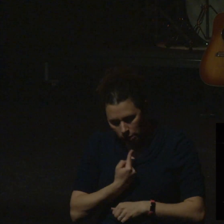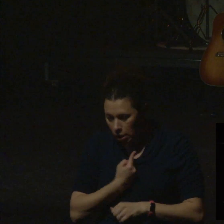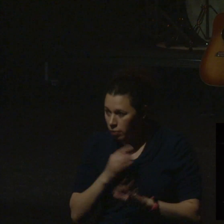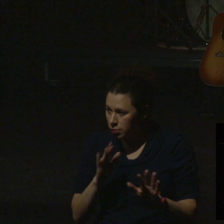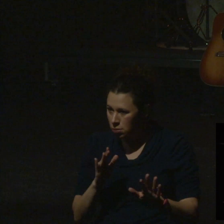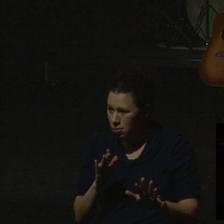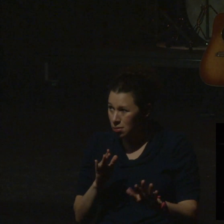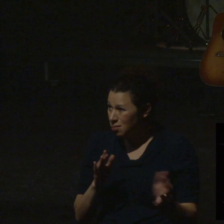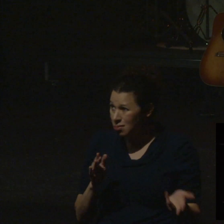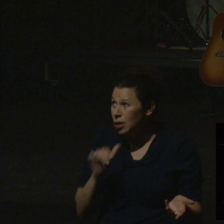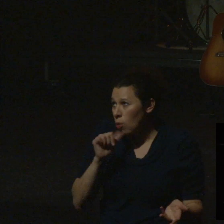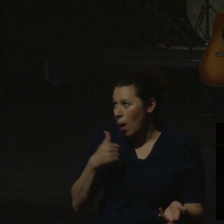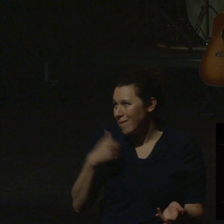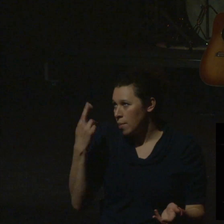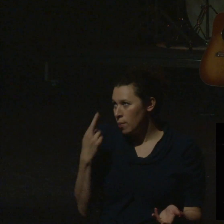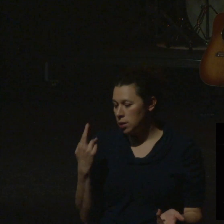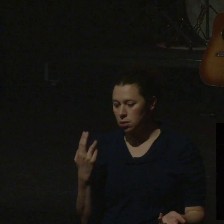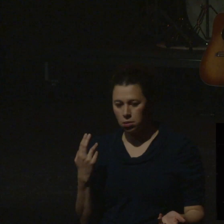there more?